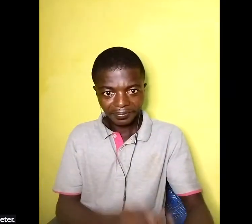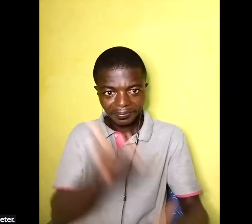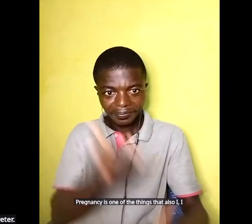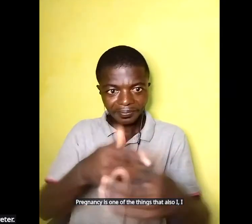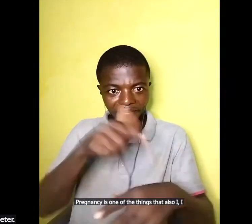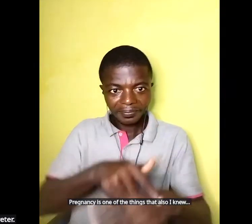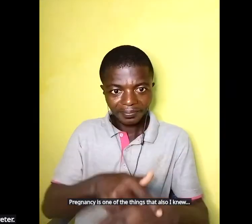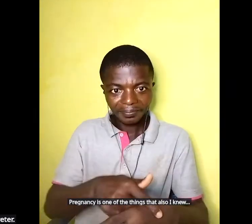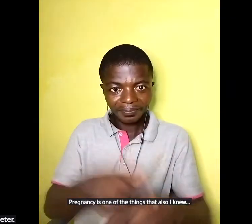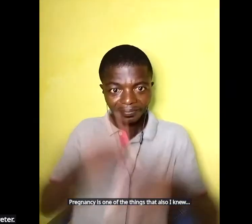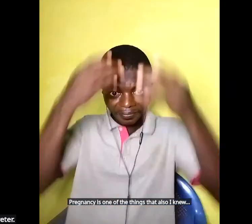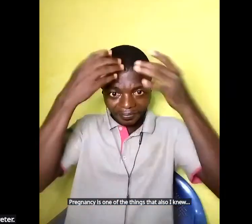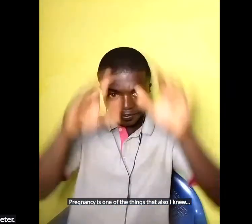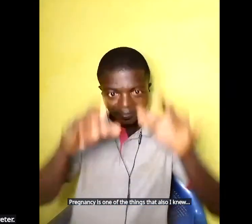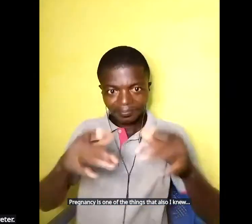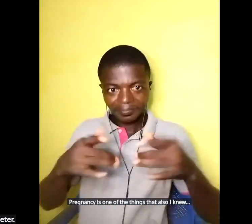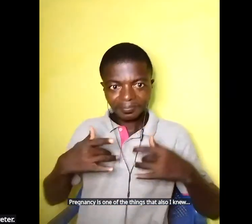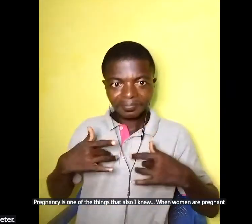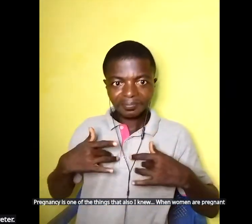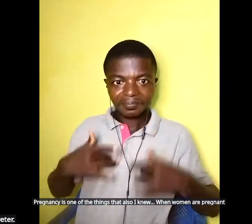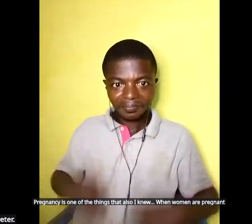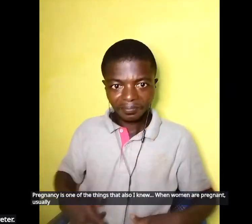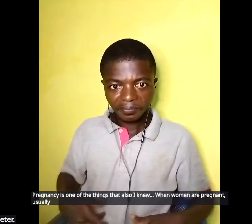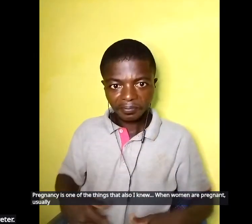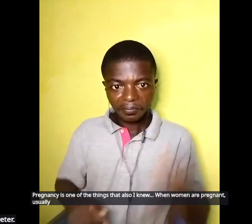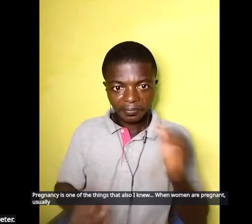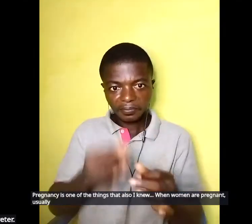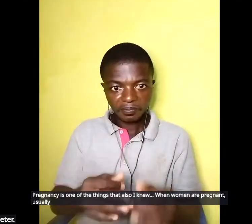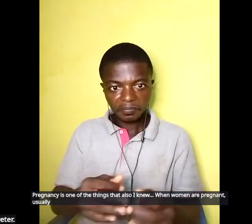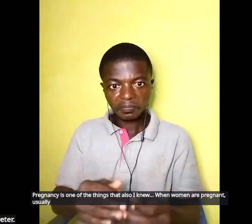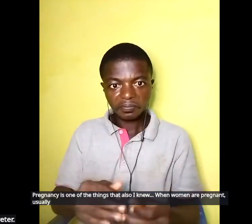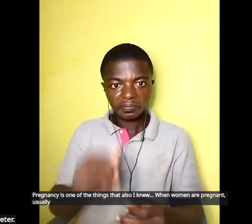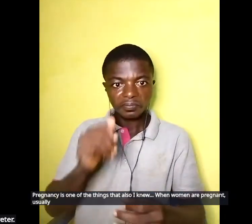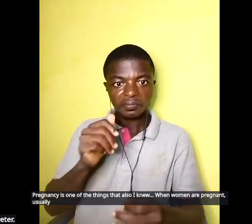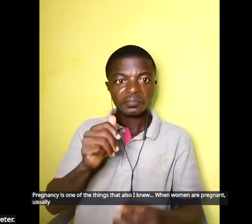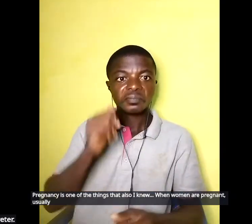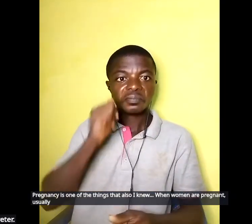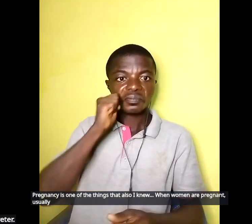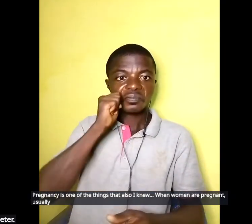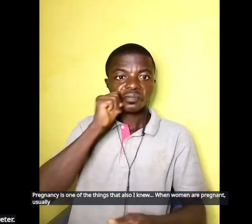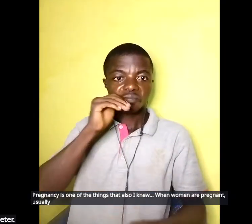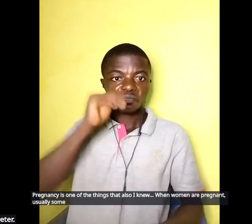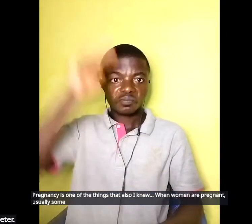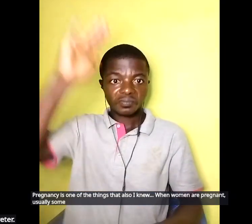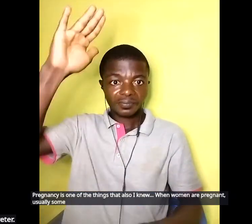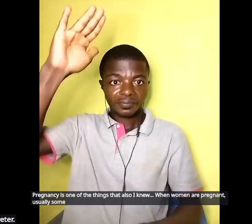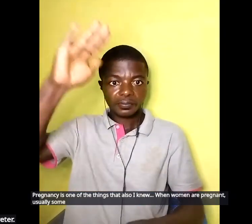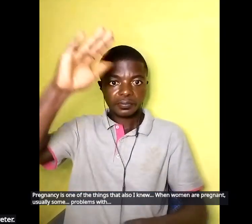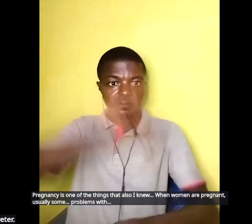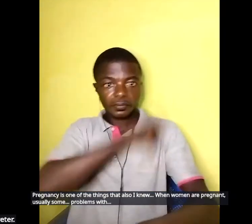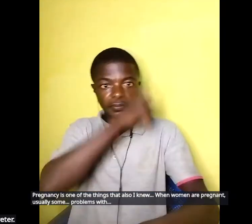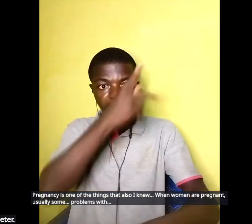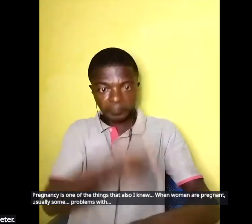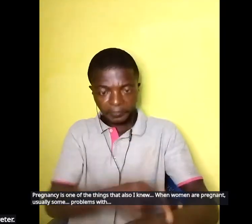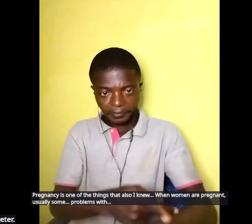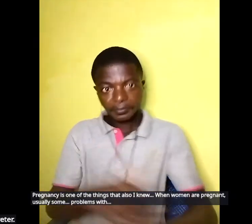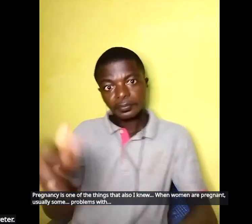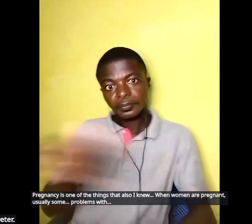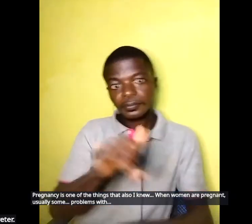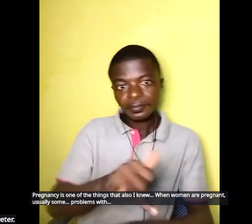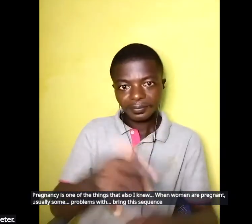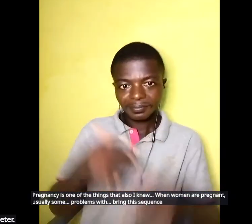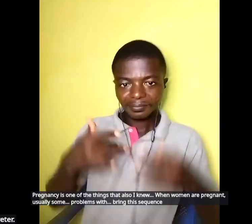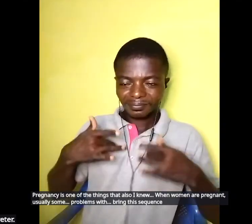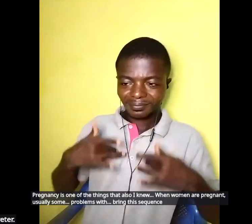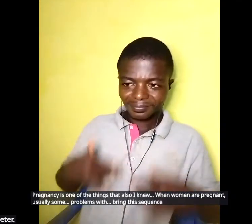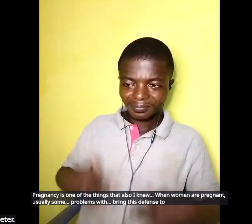know when women are pregnant, usually some have eating problems with eating, cannot sleep, and